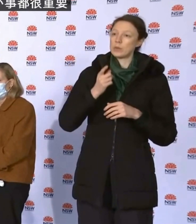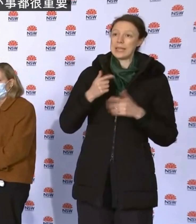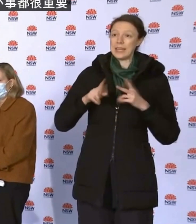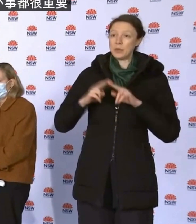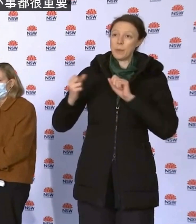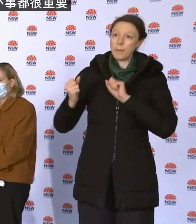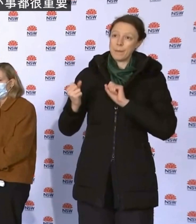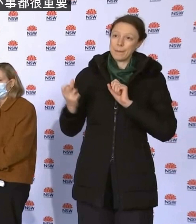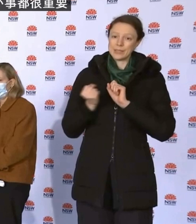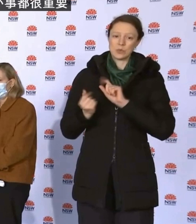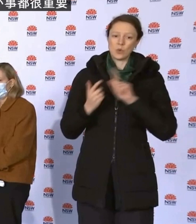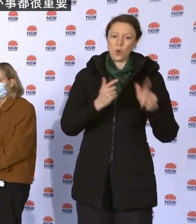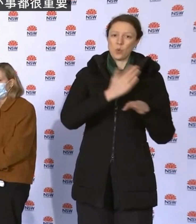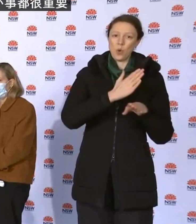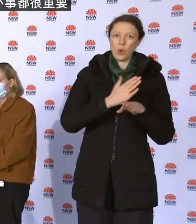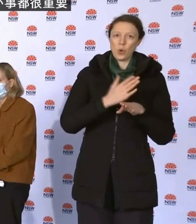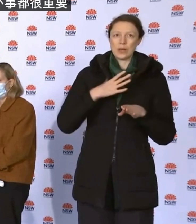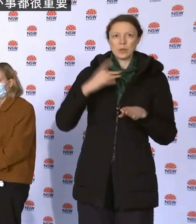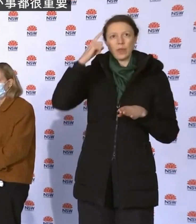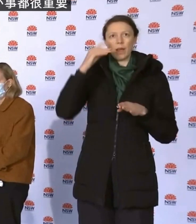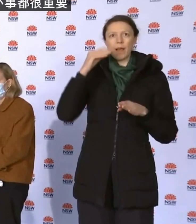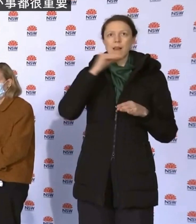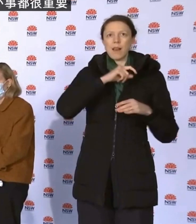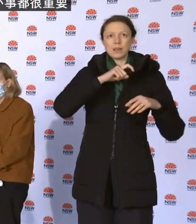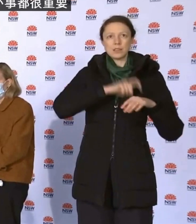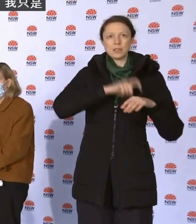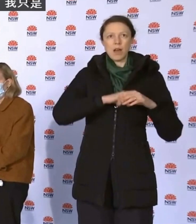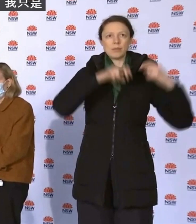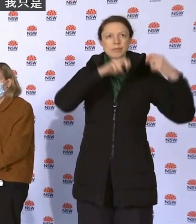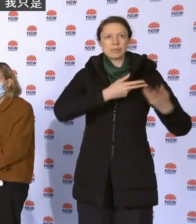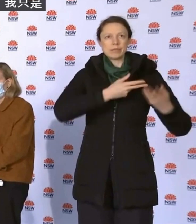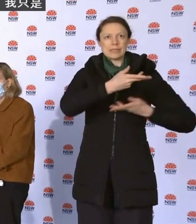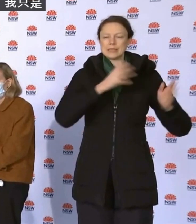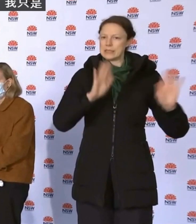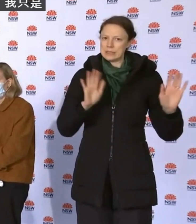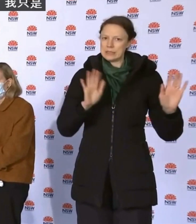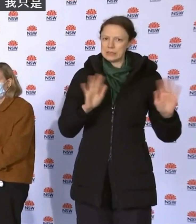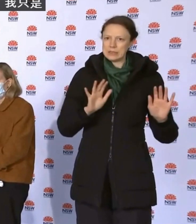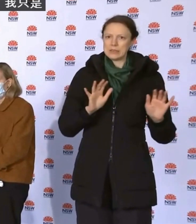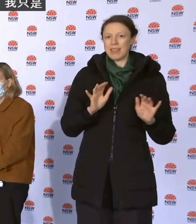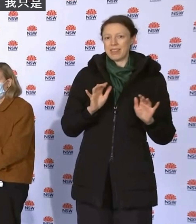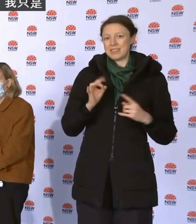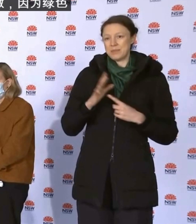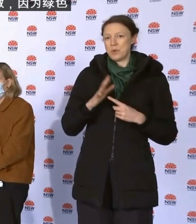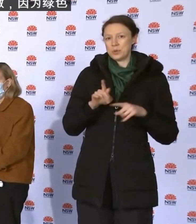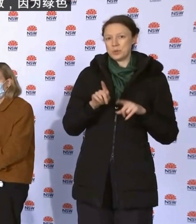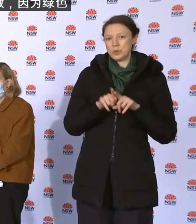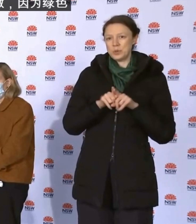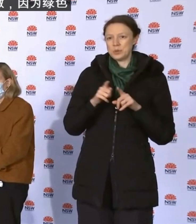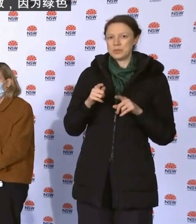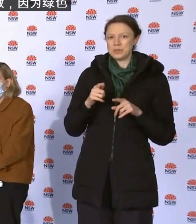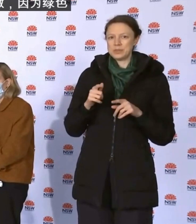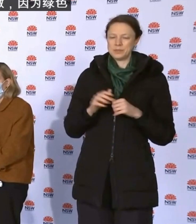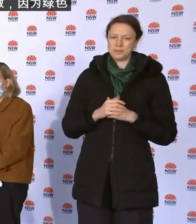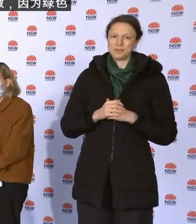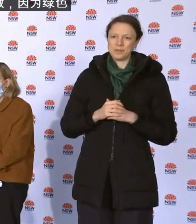where you're having your spare time. All those little things do matter when you have a very contagious disease. And I just thank everybody